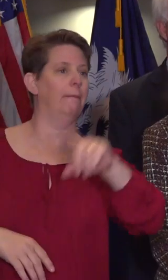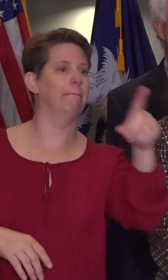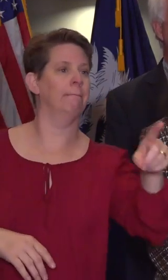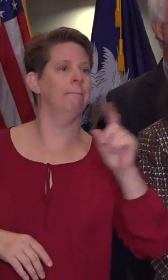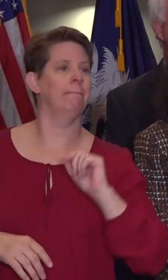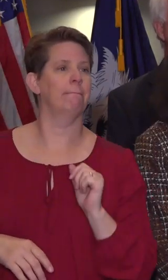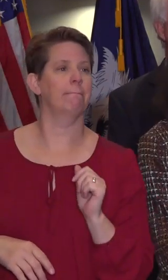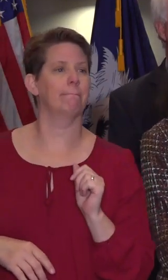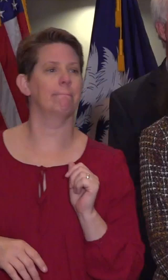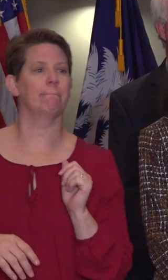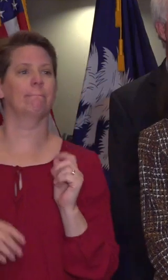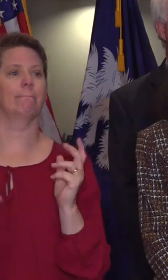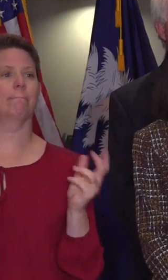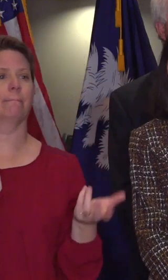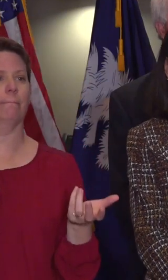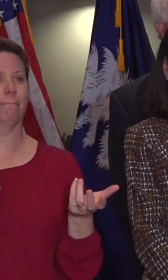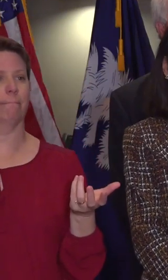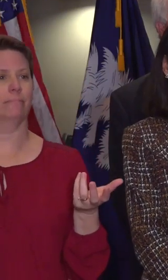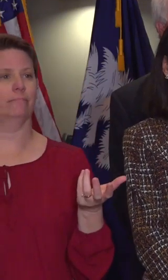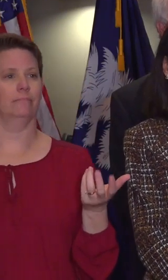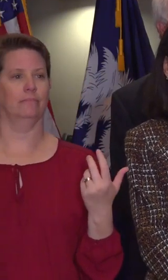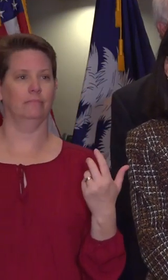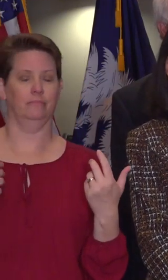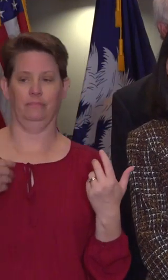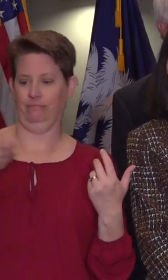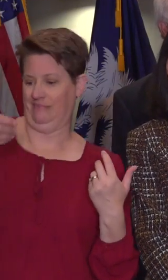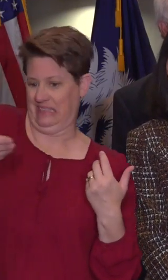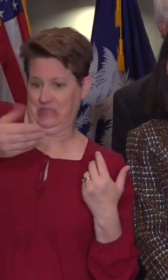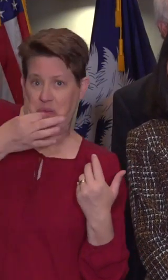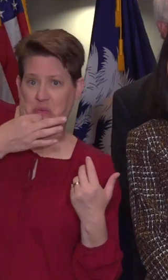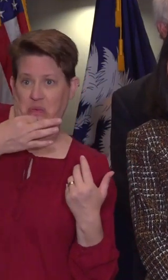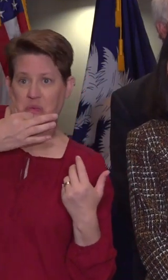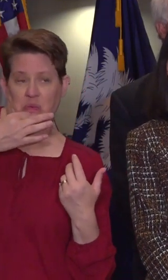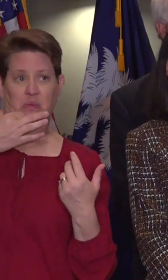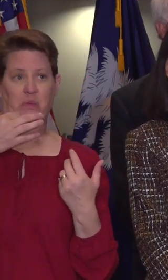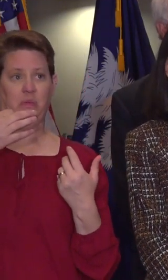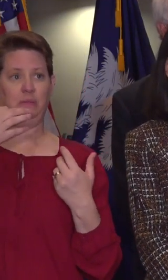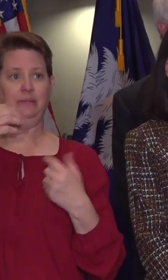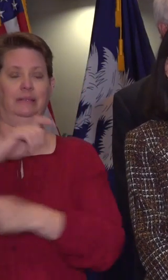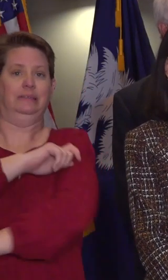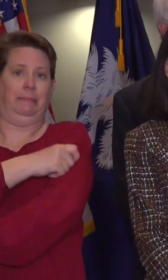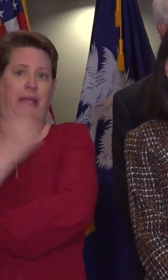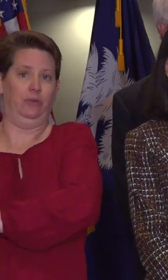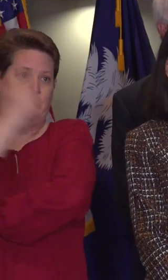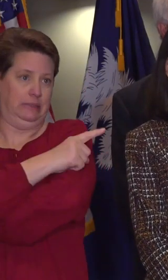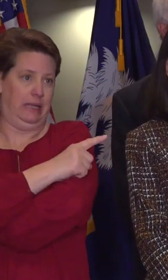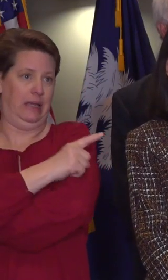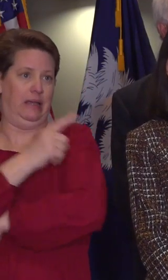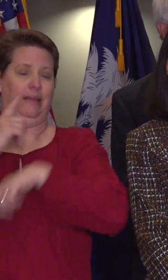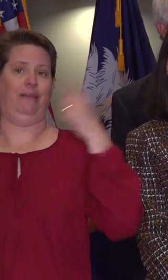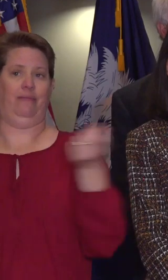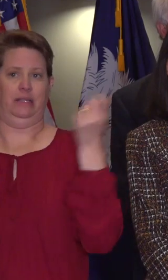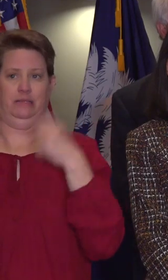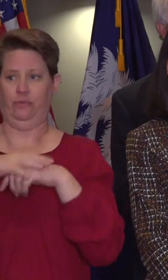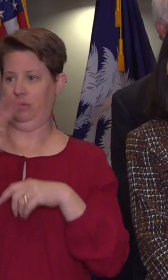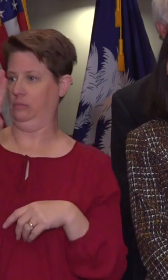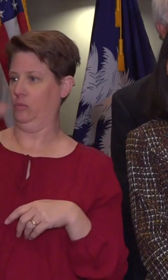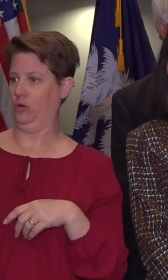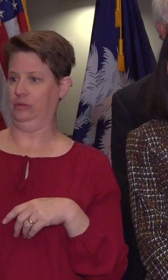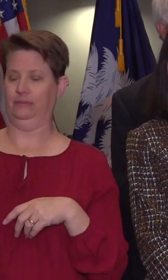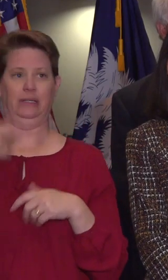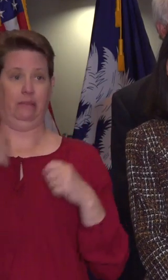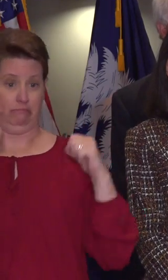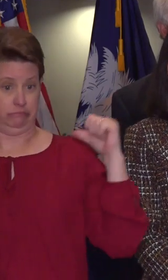5 days, thousands of people are going to descend into Five Points for St. Patrick's Day Festival. I know that right now we're saying to avoid crowds. What's the expectation